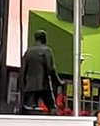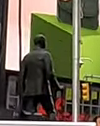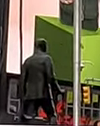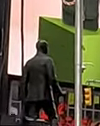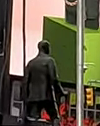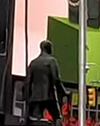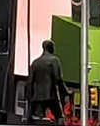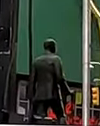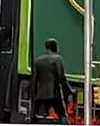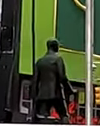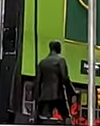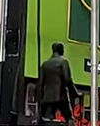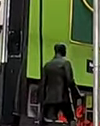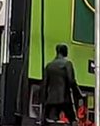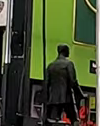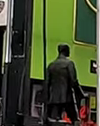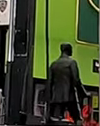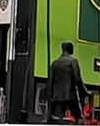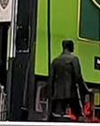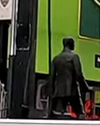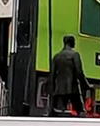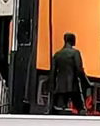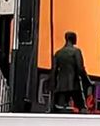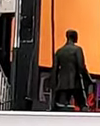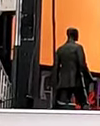asked us to sing. Okay, good afternoon, everybody.